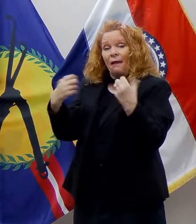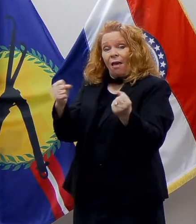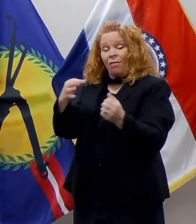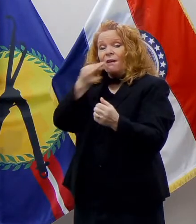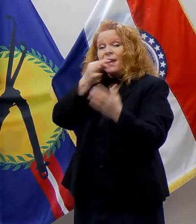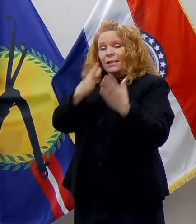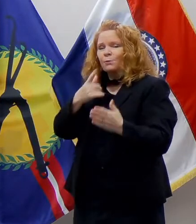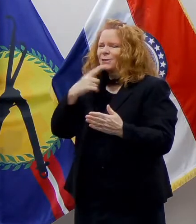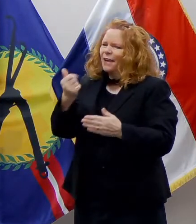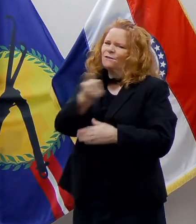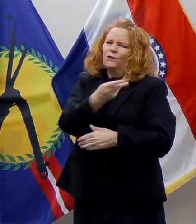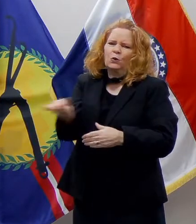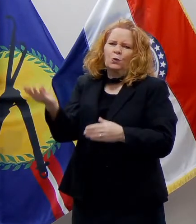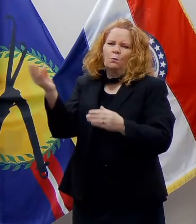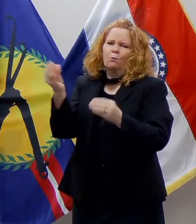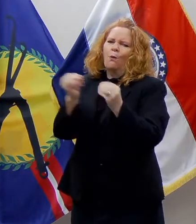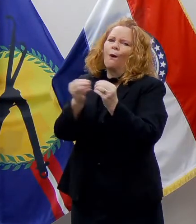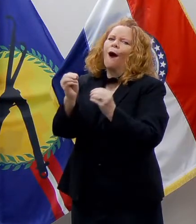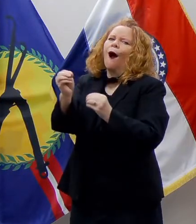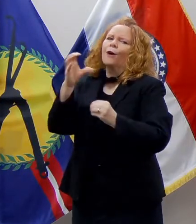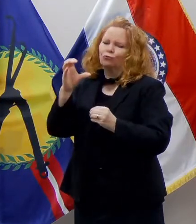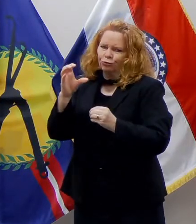are hundreds more.